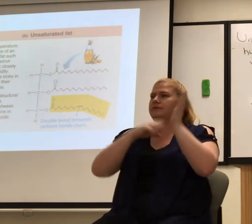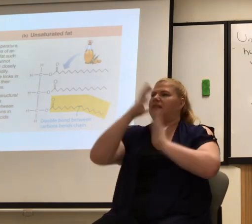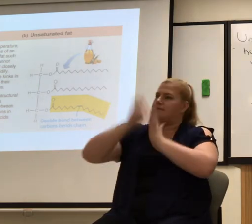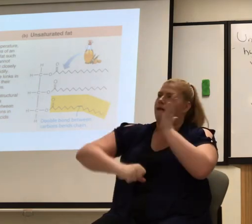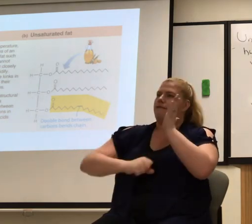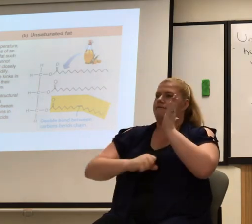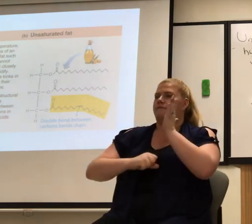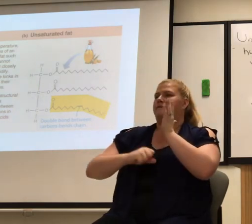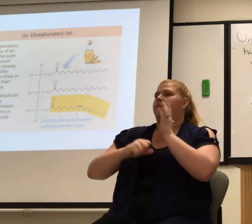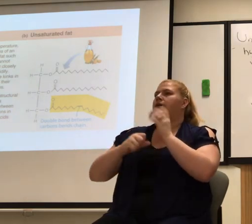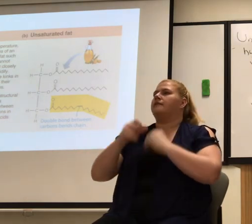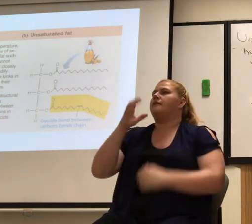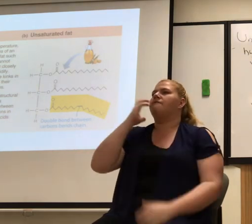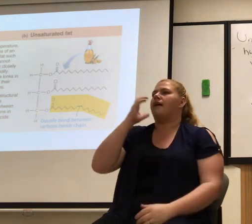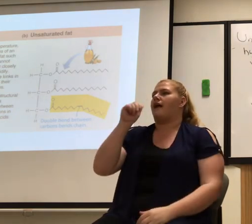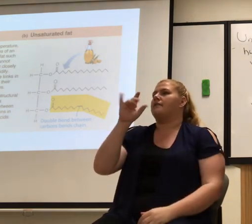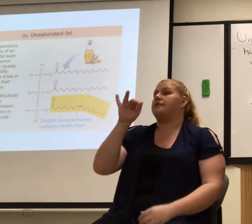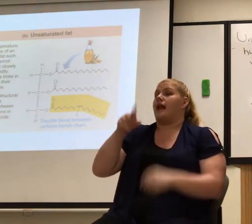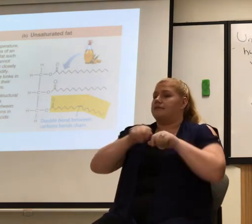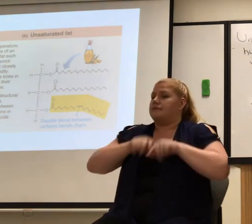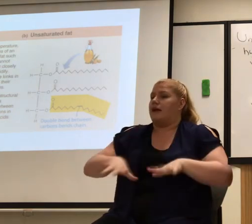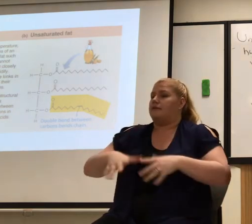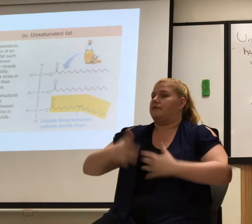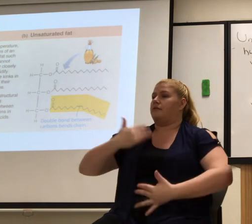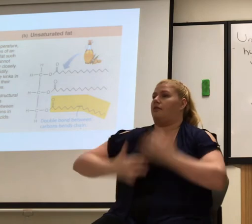Into the bloodstream.